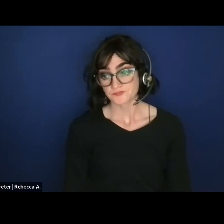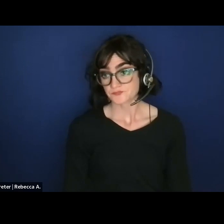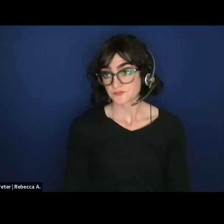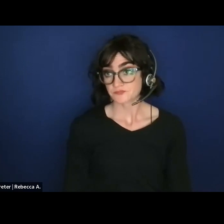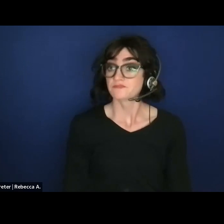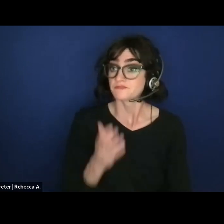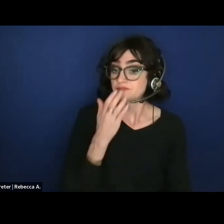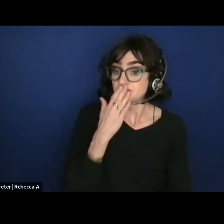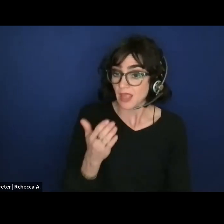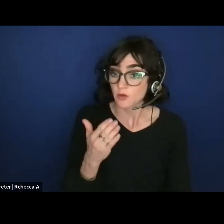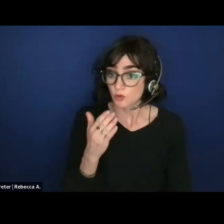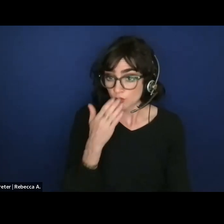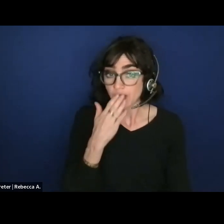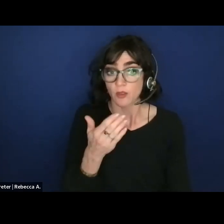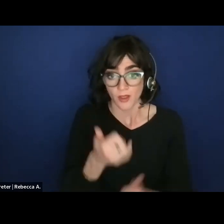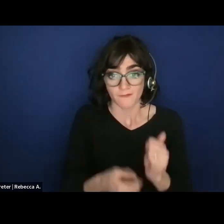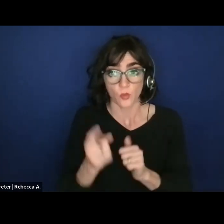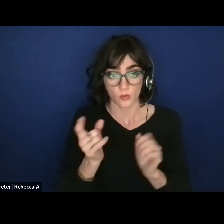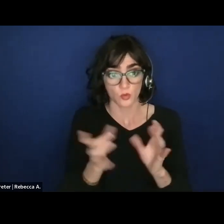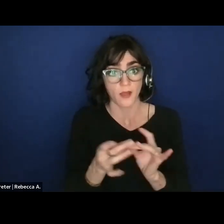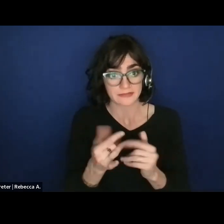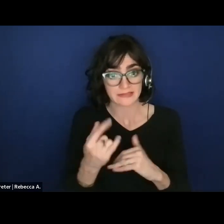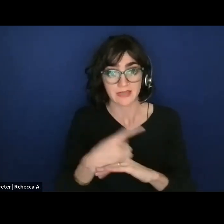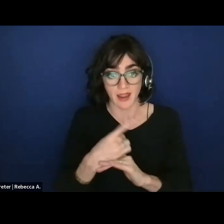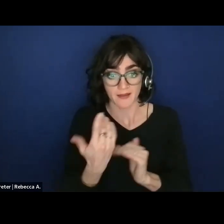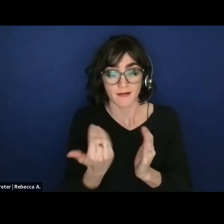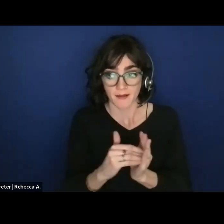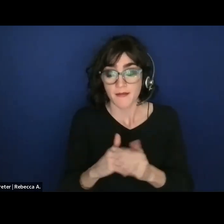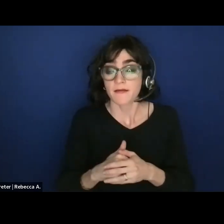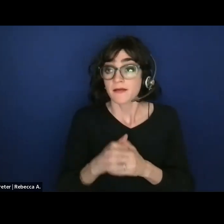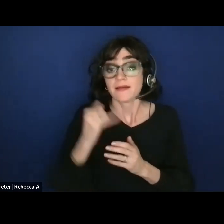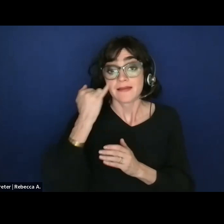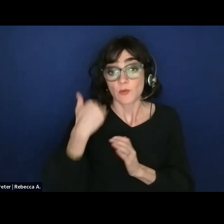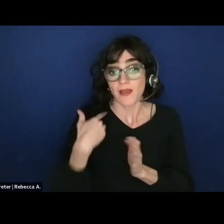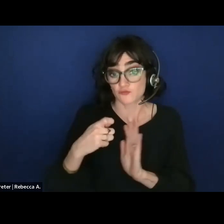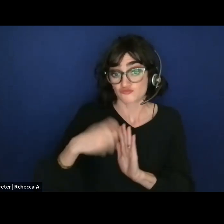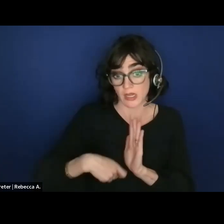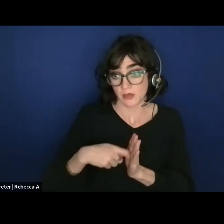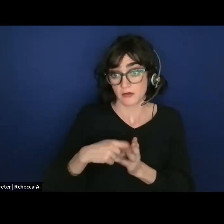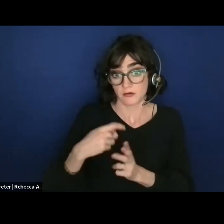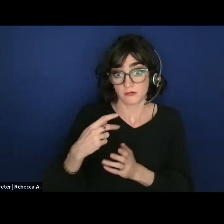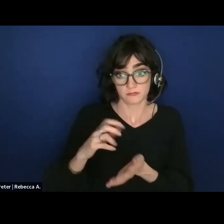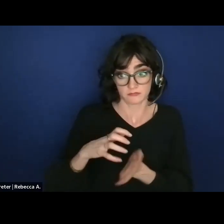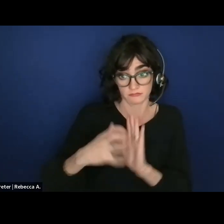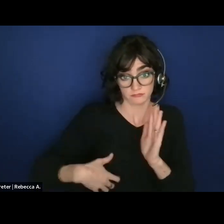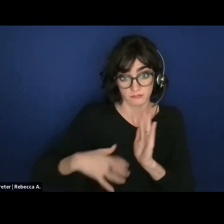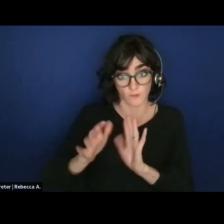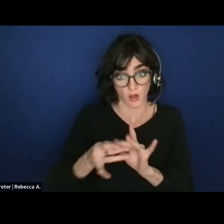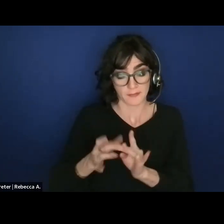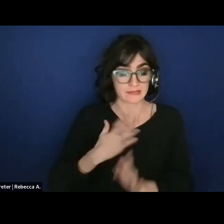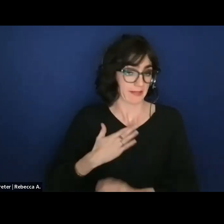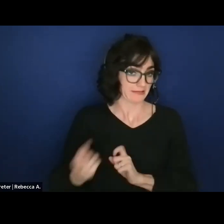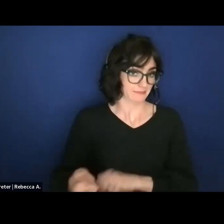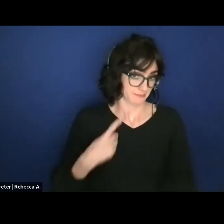Thank you, Shram, and thank you to everyone who made comment today. Again, if you have written versions, I know Deb, you've already sent yours. If you have written versions,